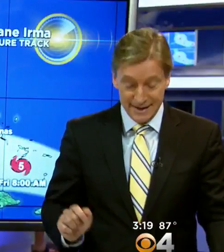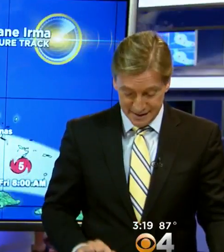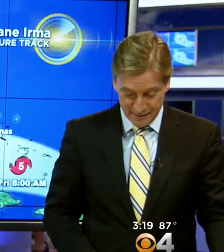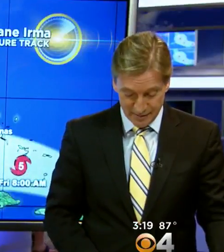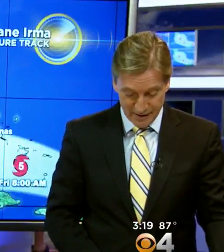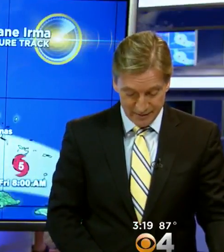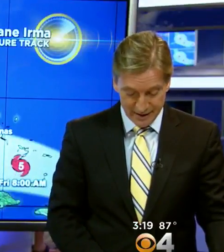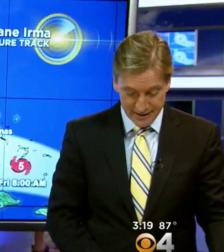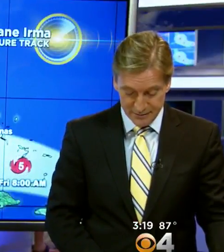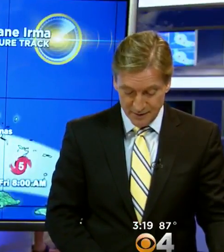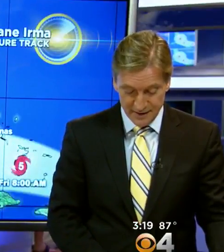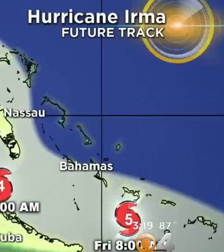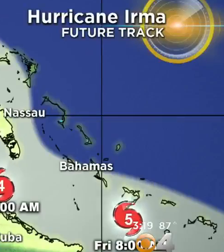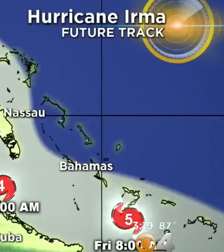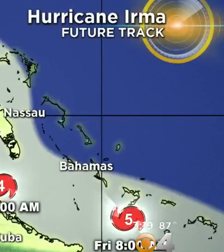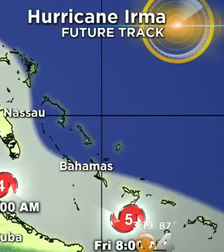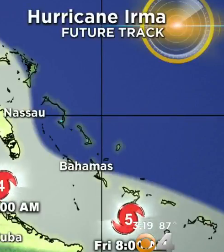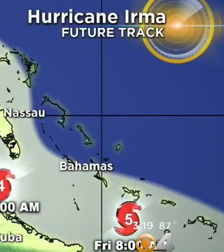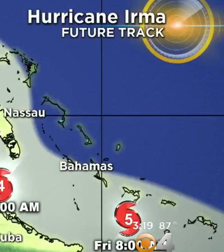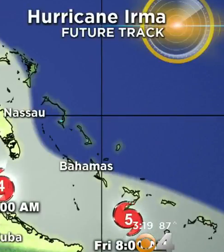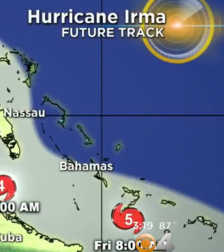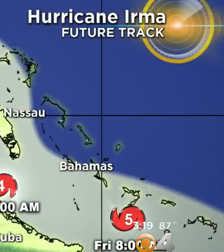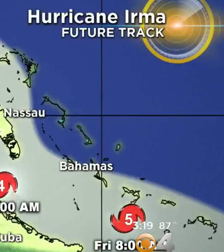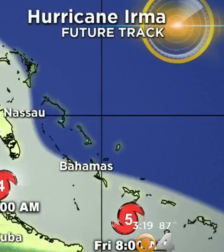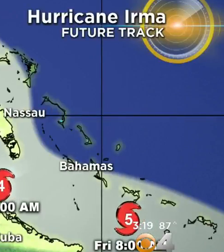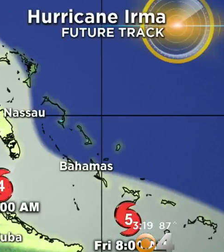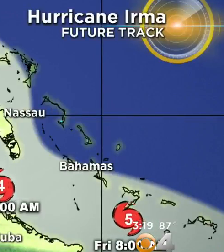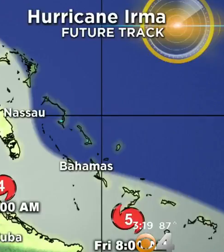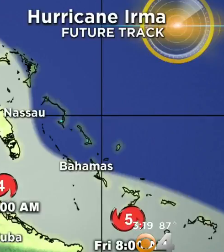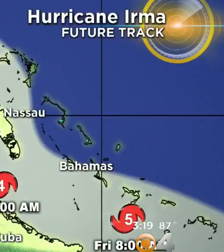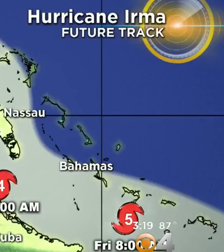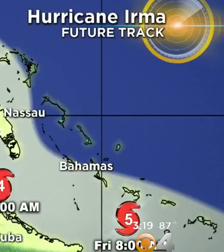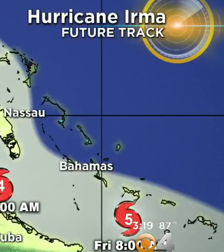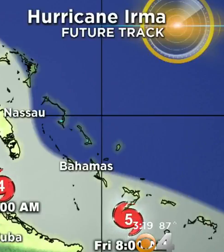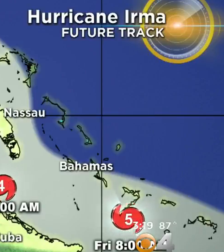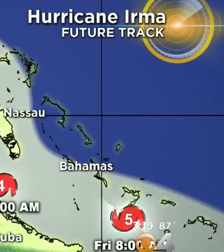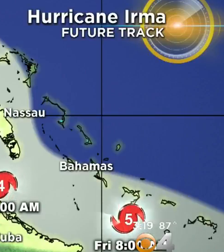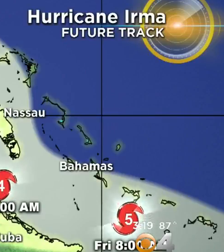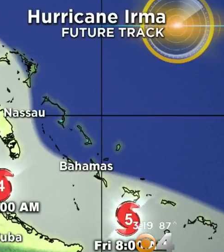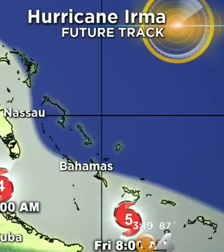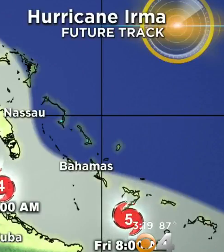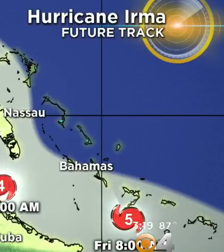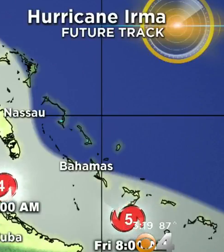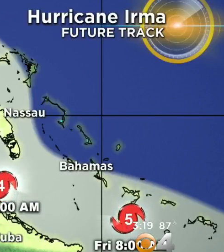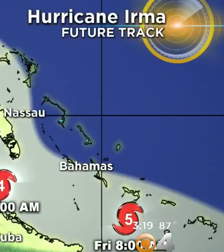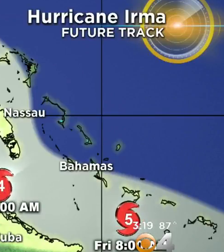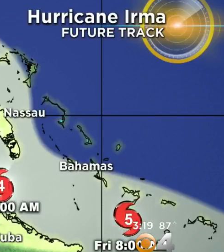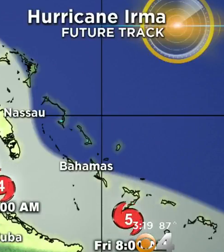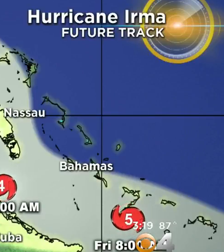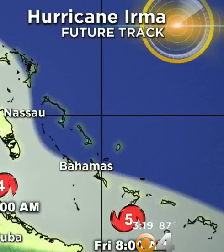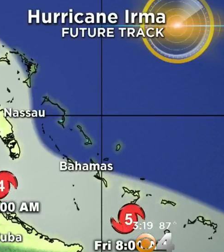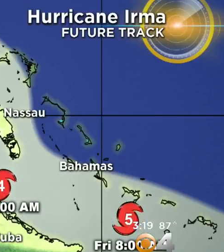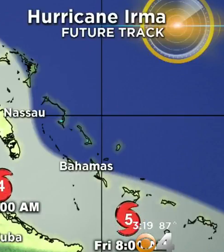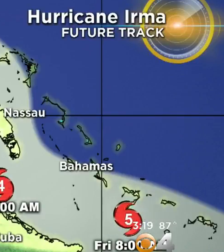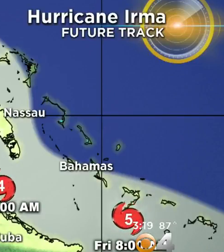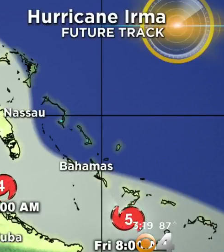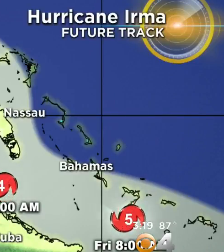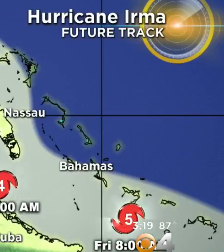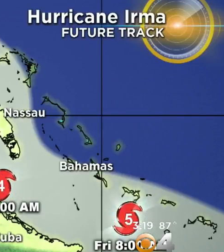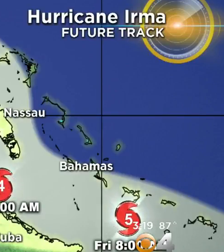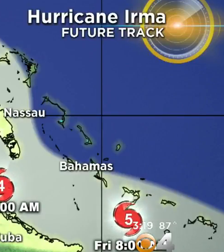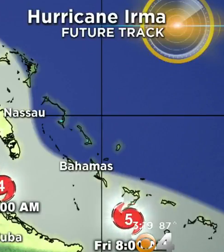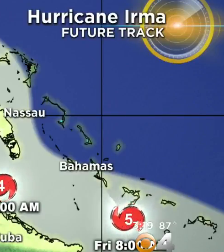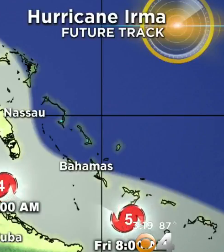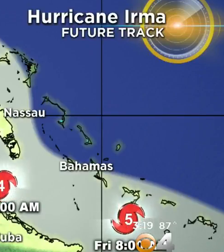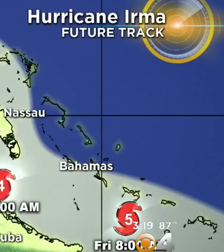obviously, and that is going to be a problem because with the arrow there and not being able to clear it, there we go, it's going to be on me. So there is our Sunday